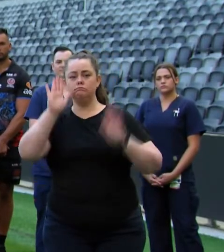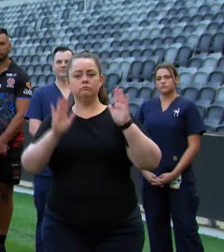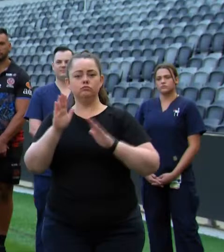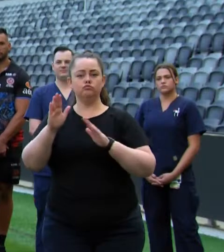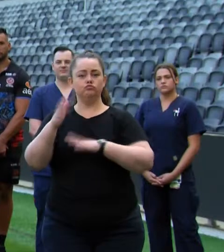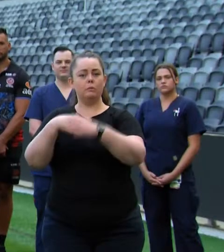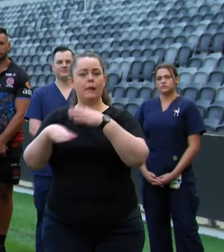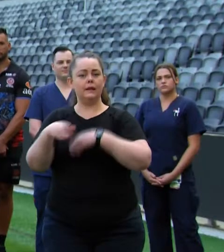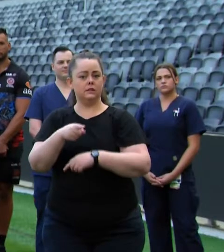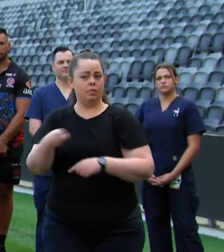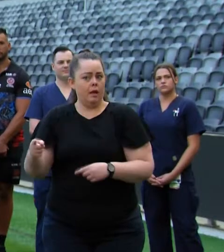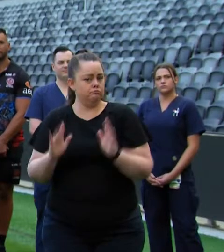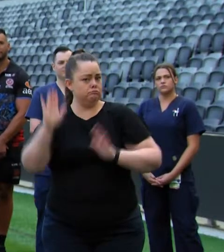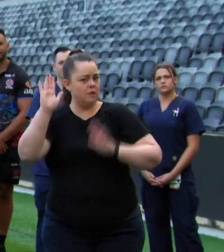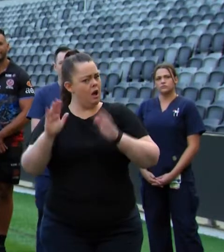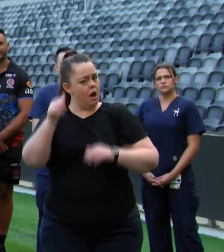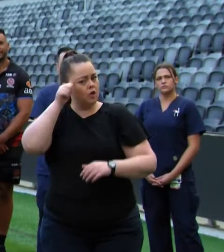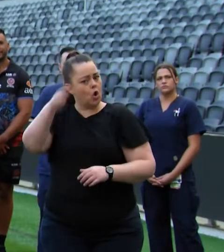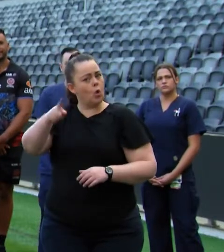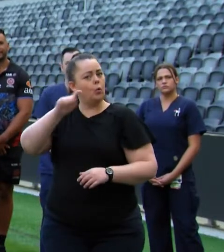elected on Saturday. Premier,